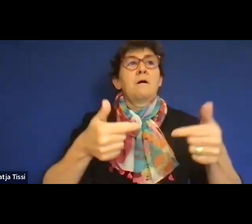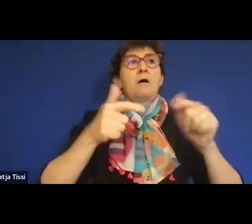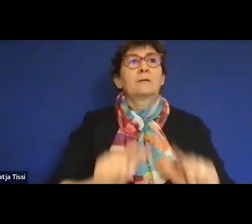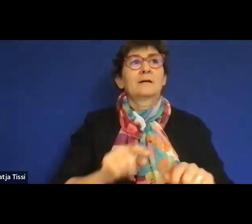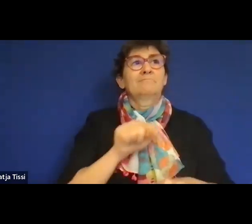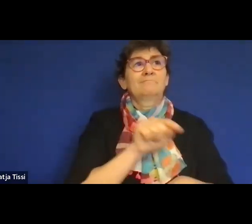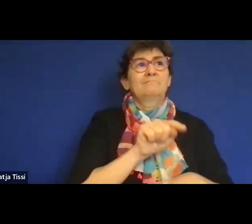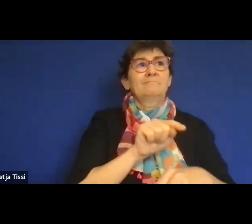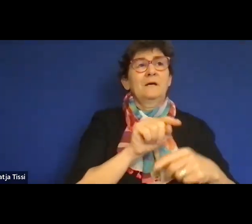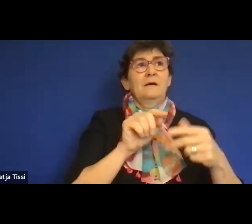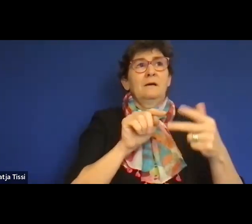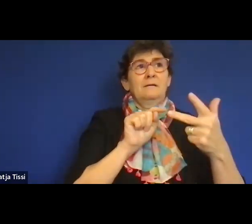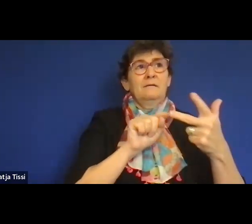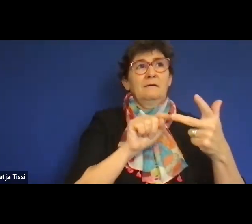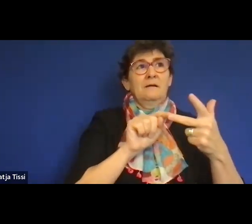moment?